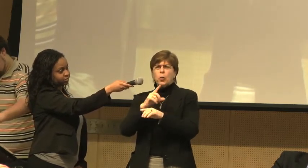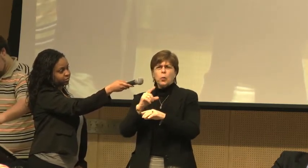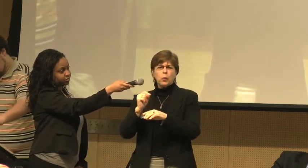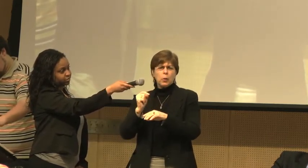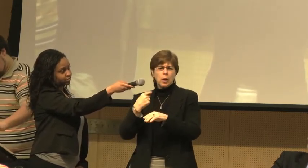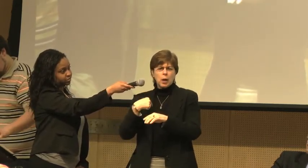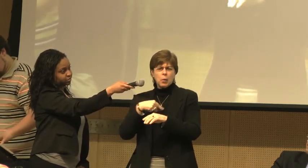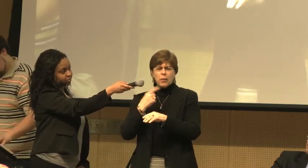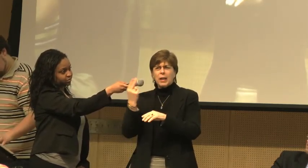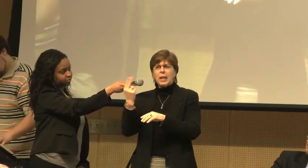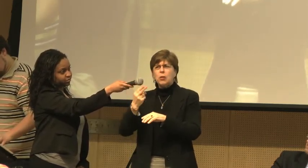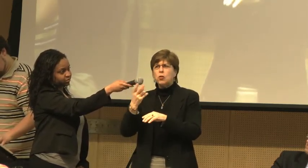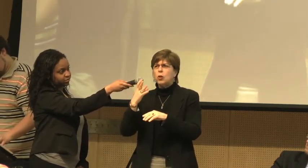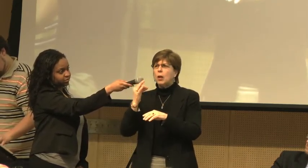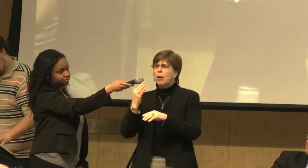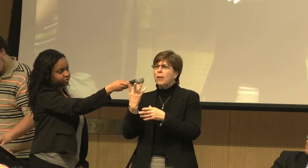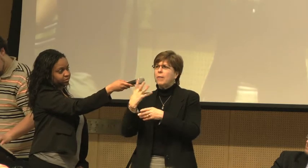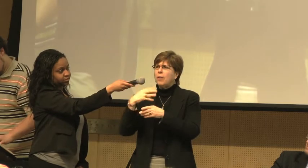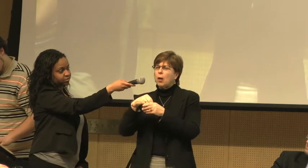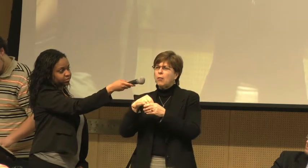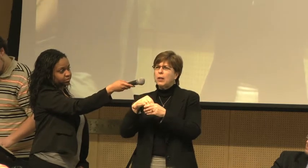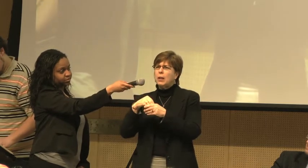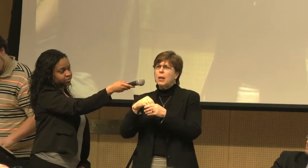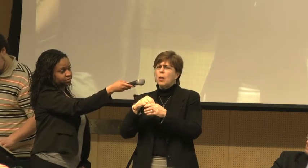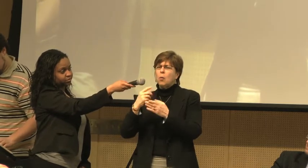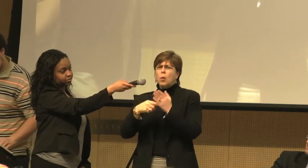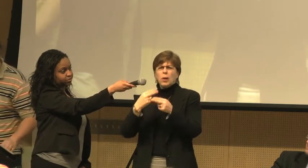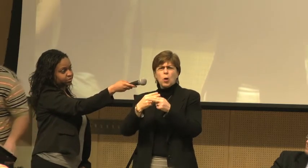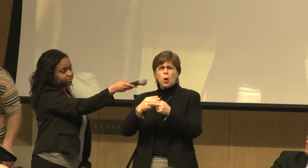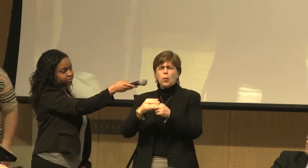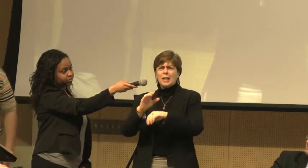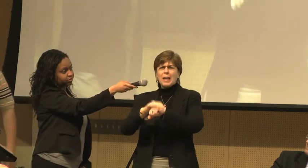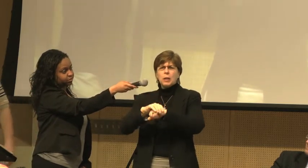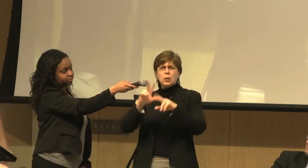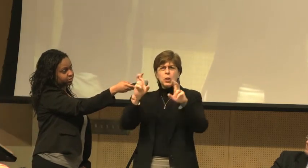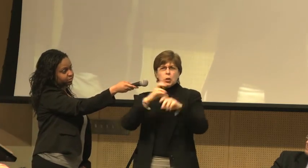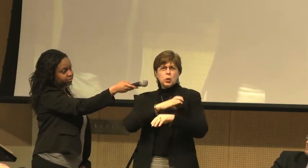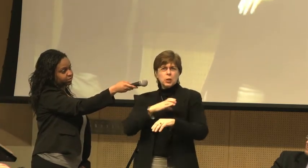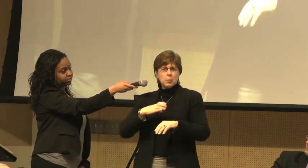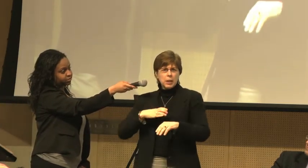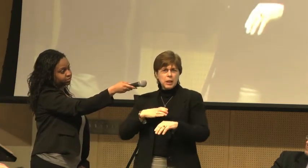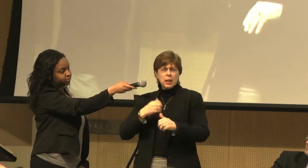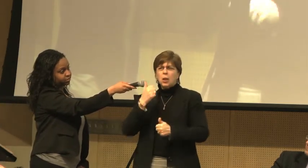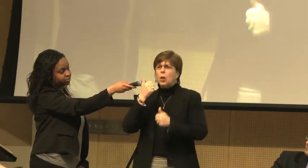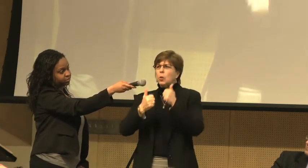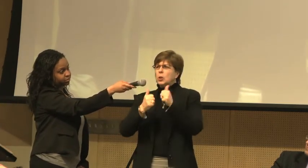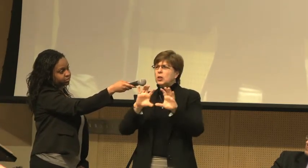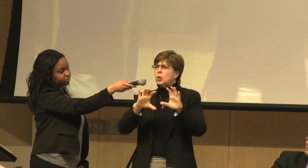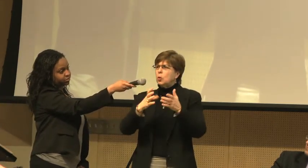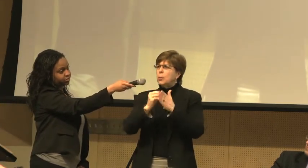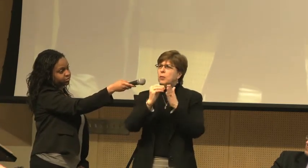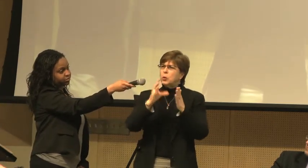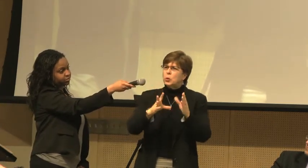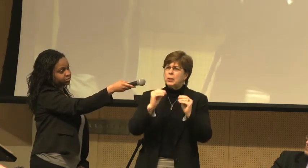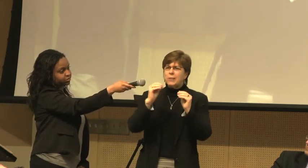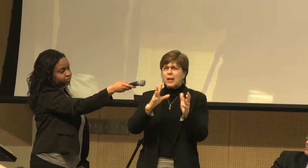Hello. We had a group involving what we call the English Research Committee, which is a group of students and